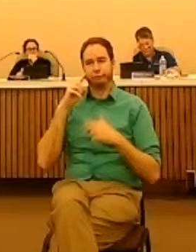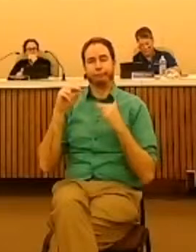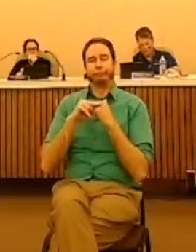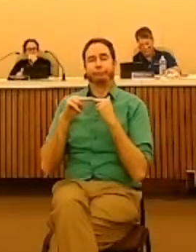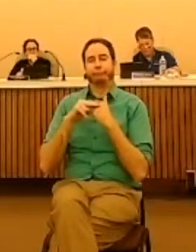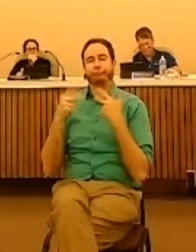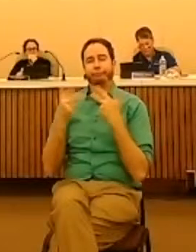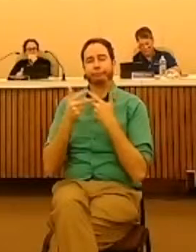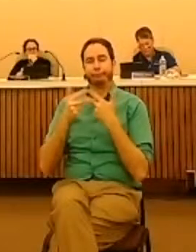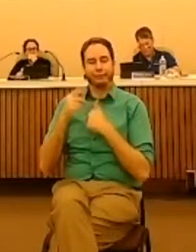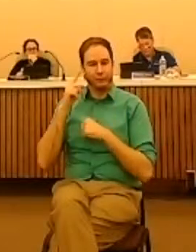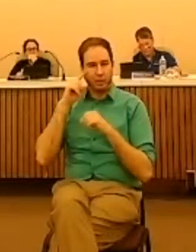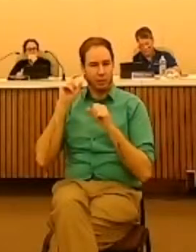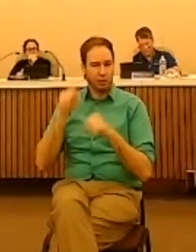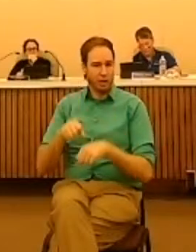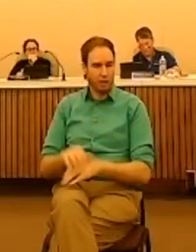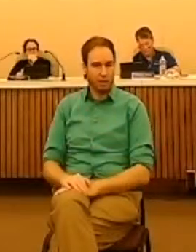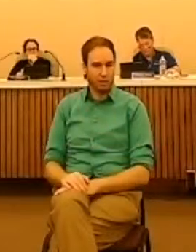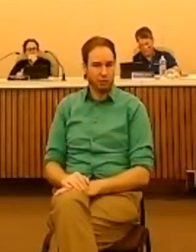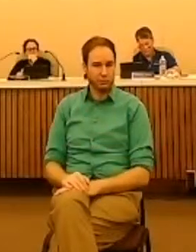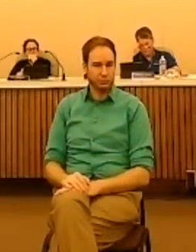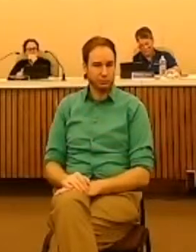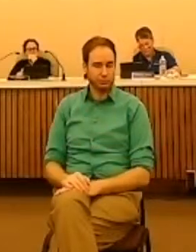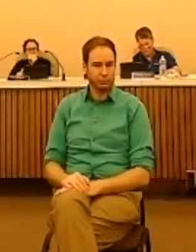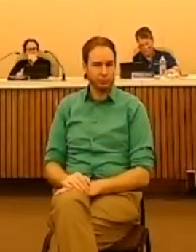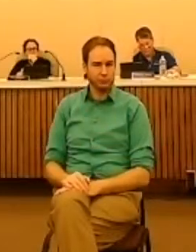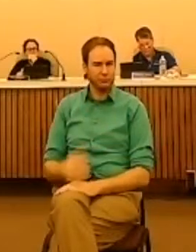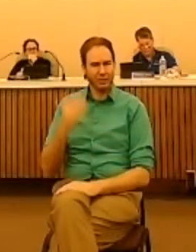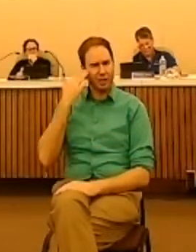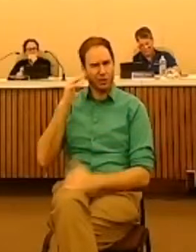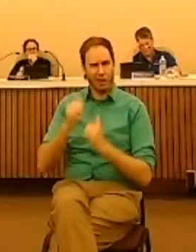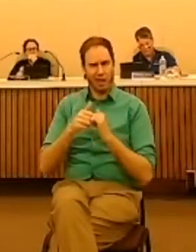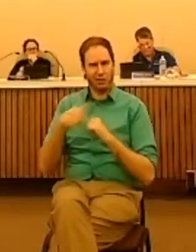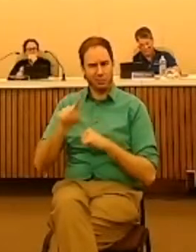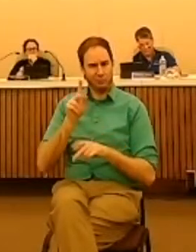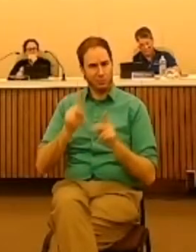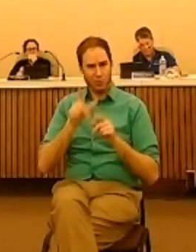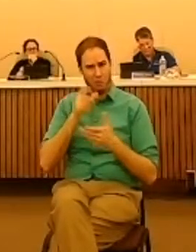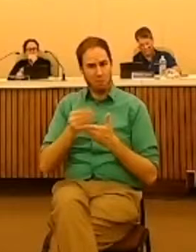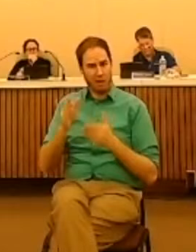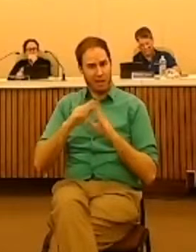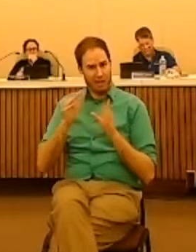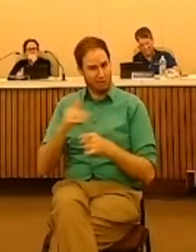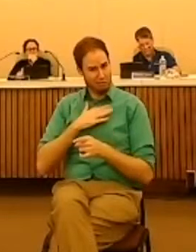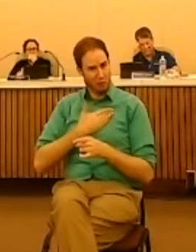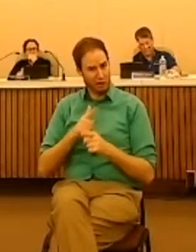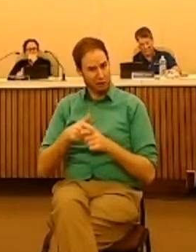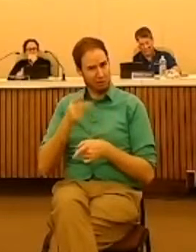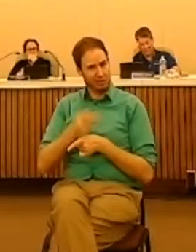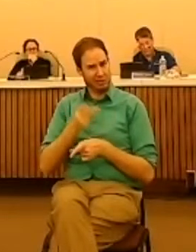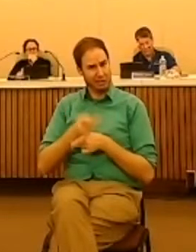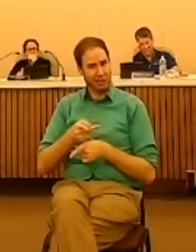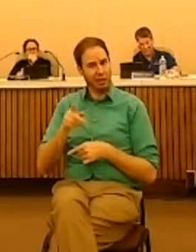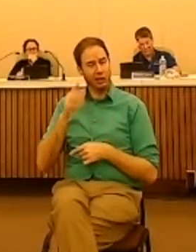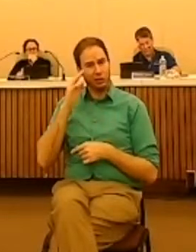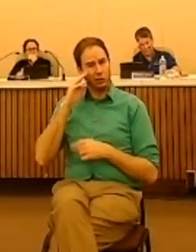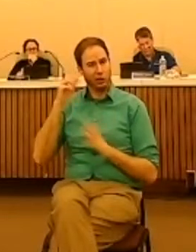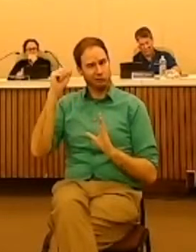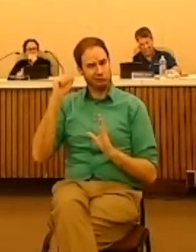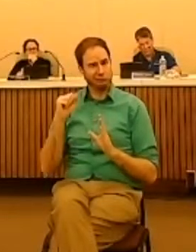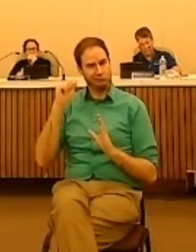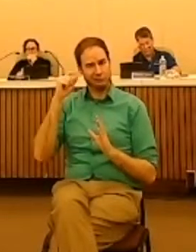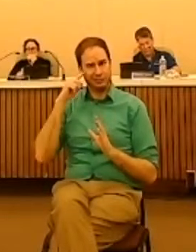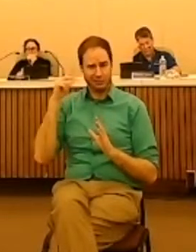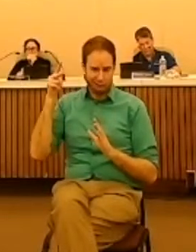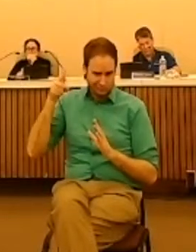golf course, you could hear the trucks, and they put on their, I don't know how those people are that buy these houses are gonna handle them Jake brakes on them trucks when they come down